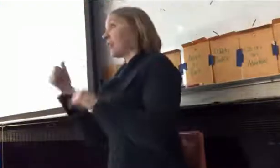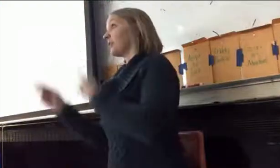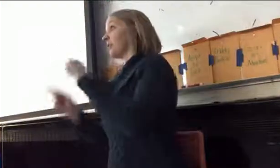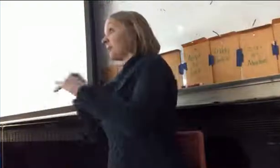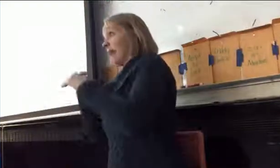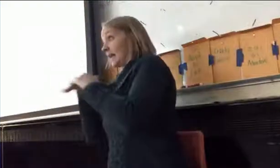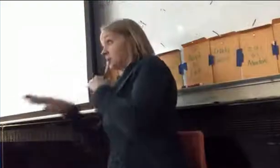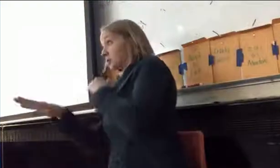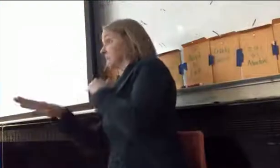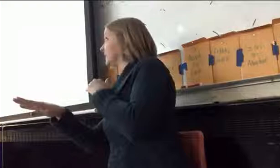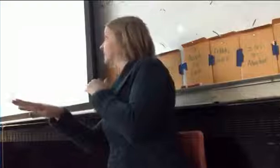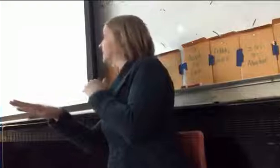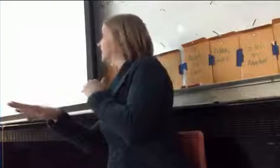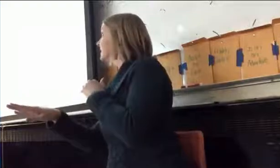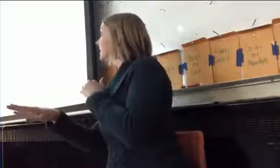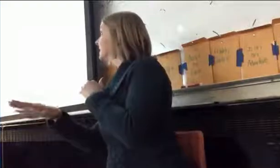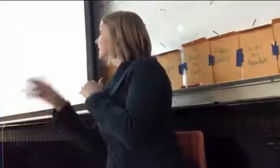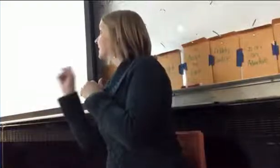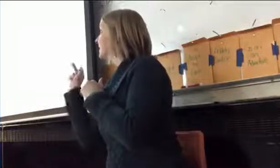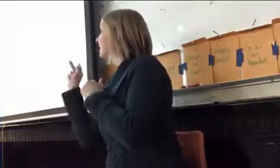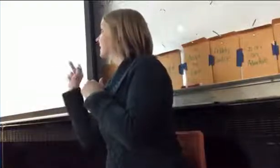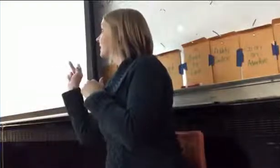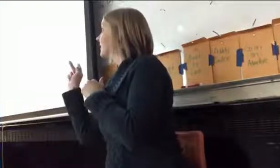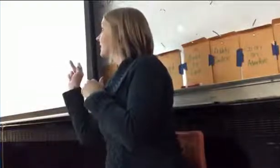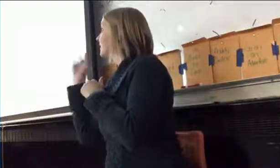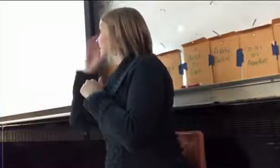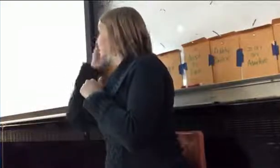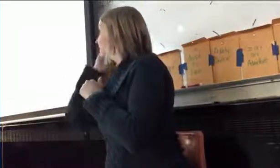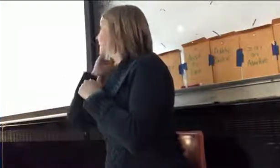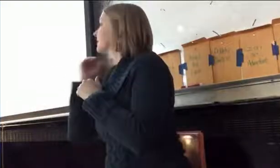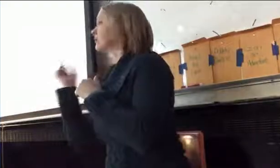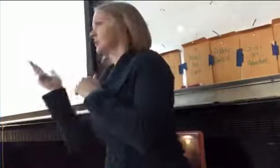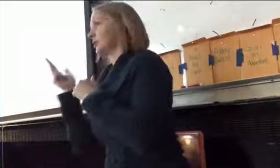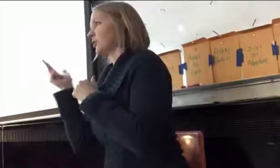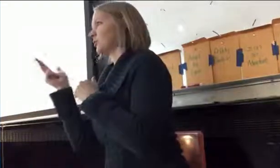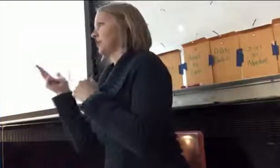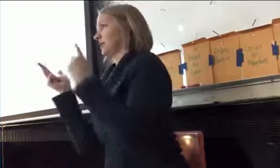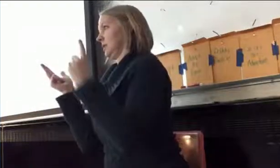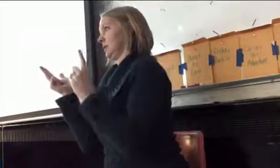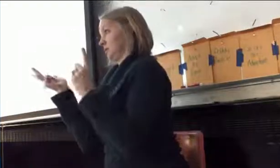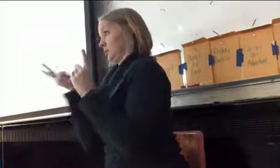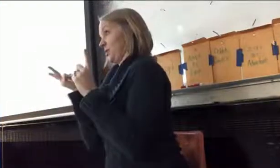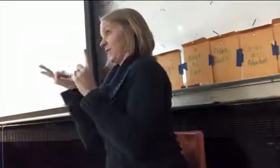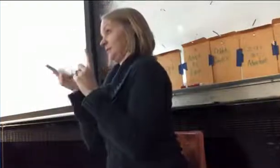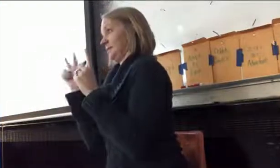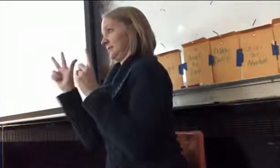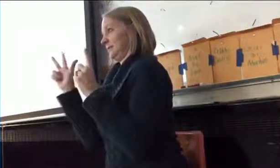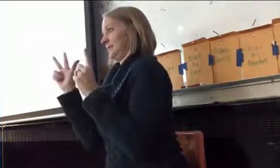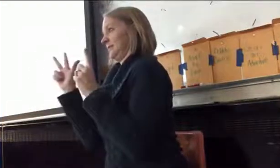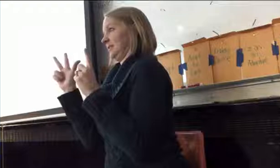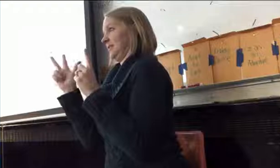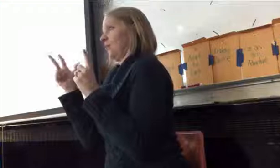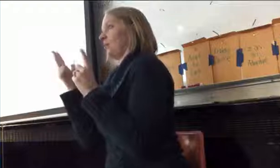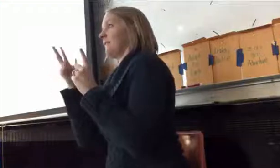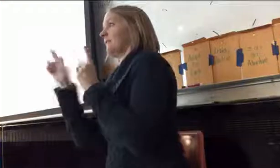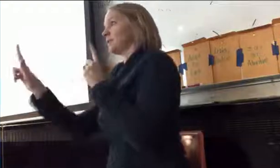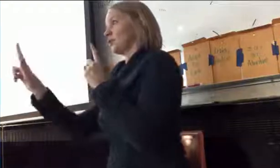shirt, the lady with the trench coat, and subsequently one other member of our staff will face the